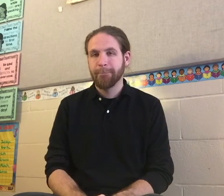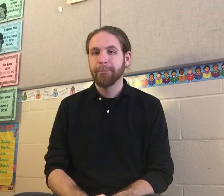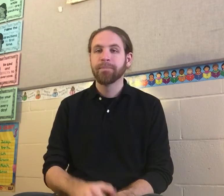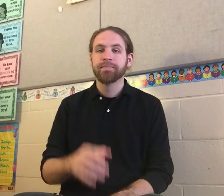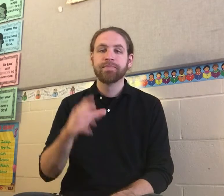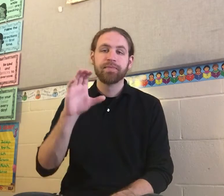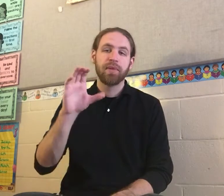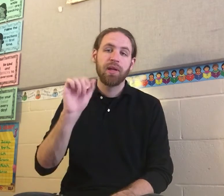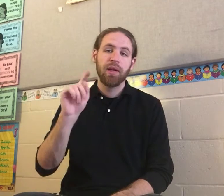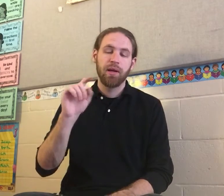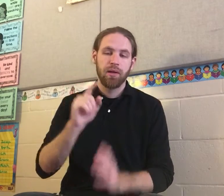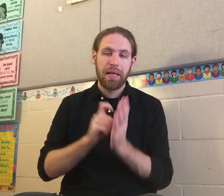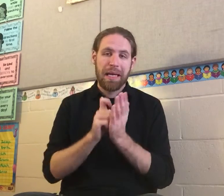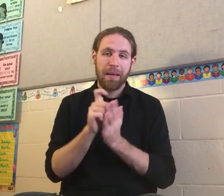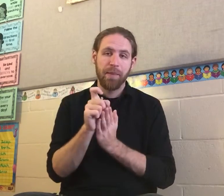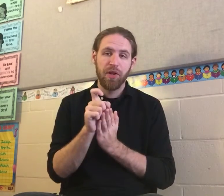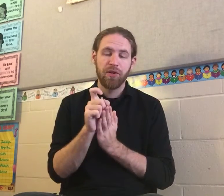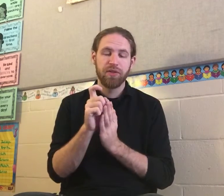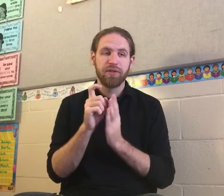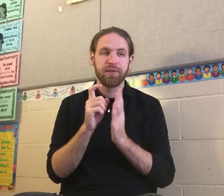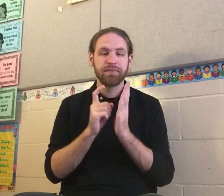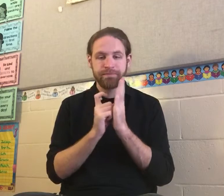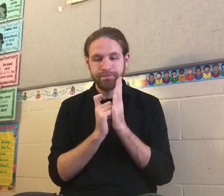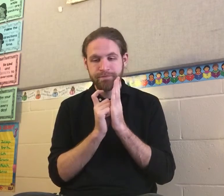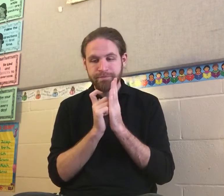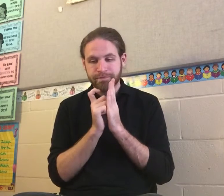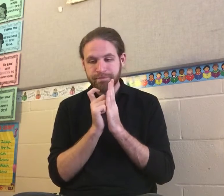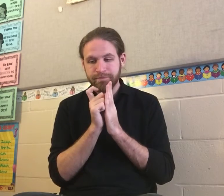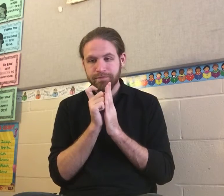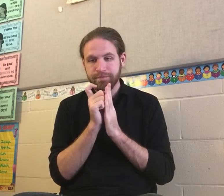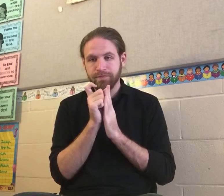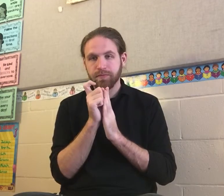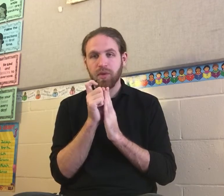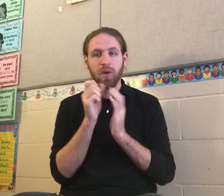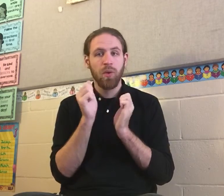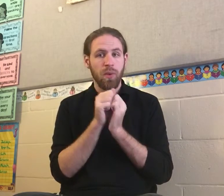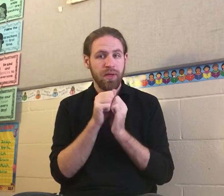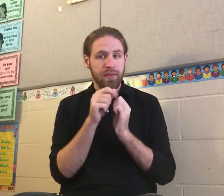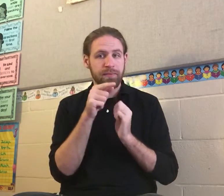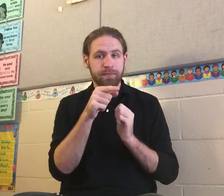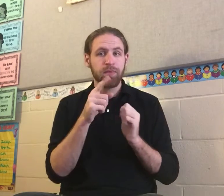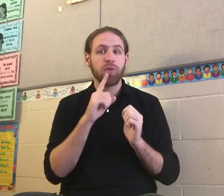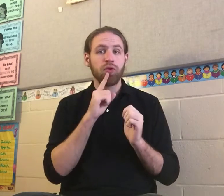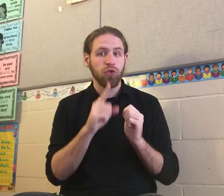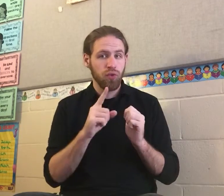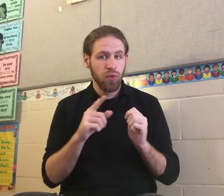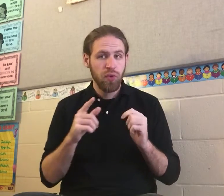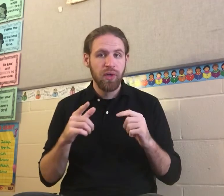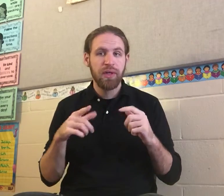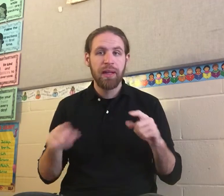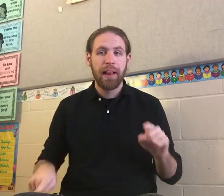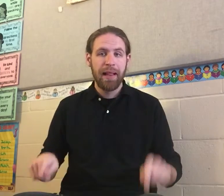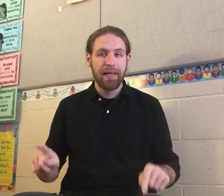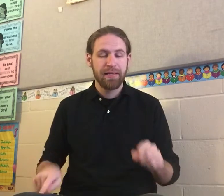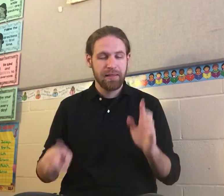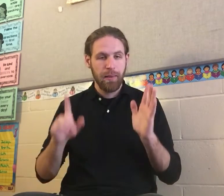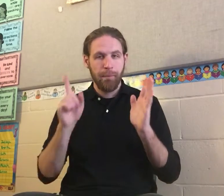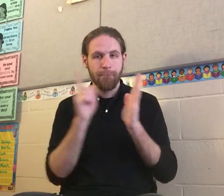Caterpillars loop along, grasping stems with their front legs, or true legs, before drawing